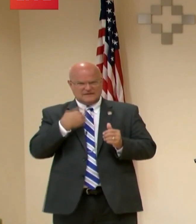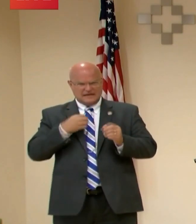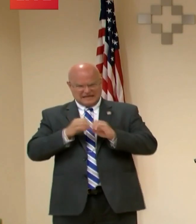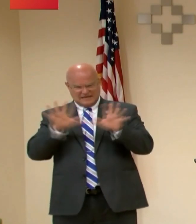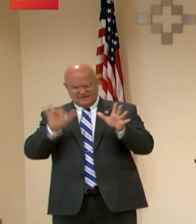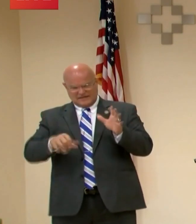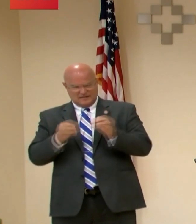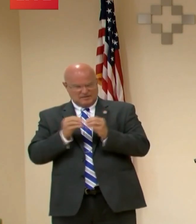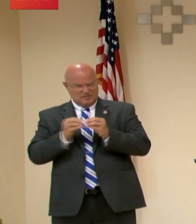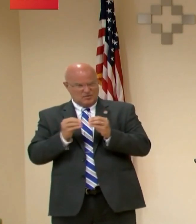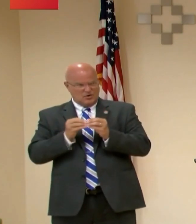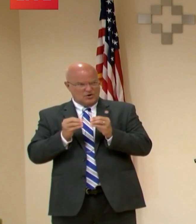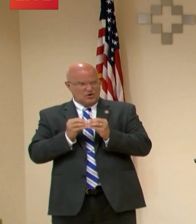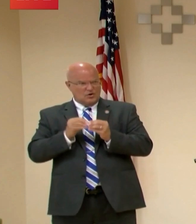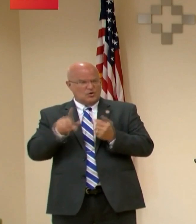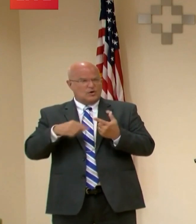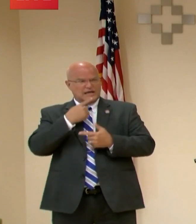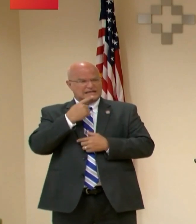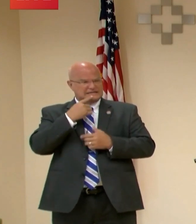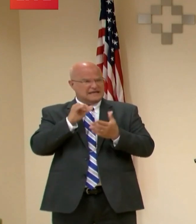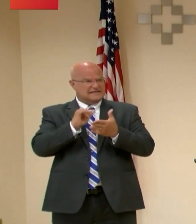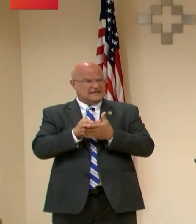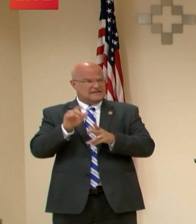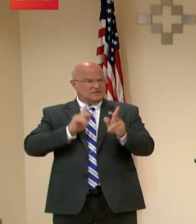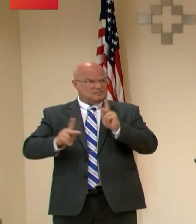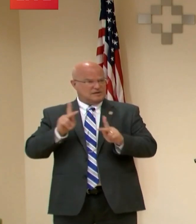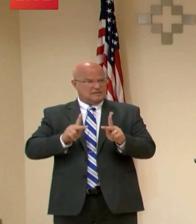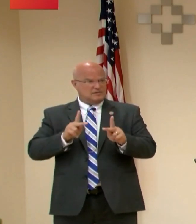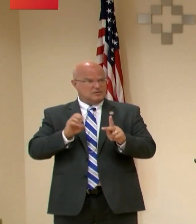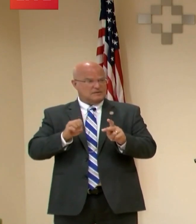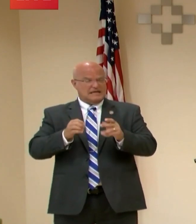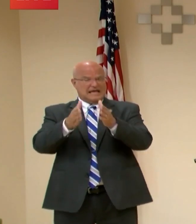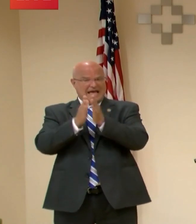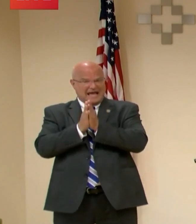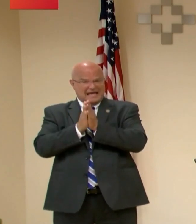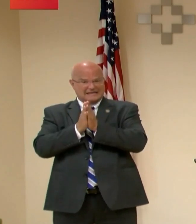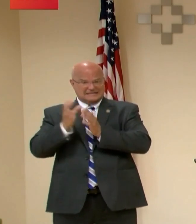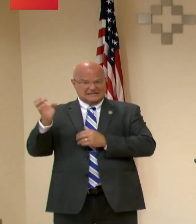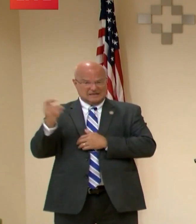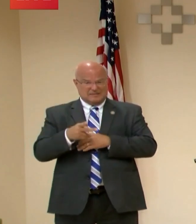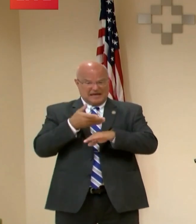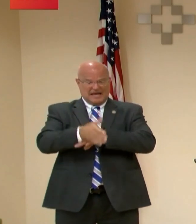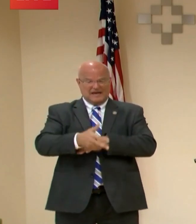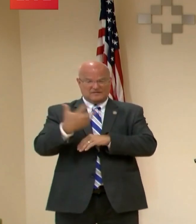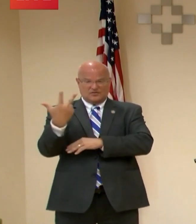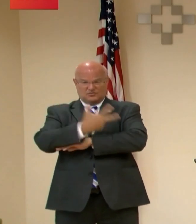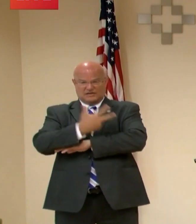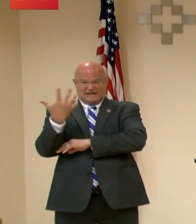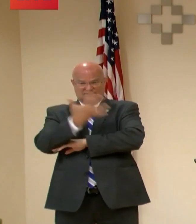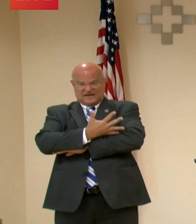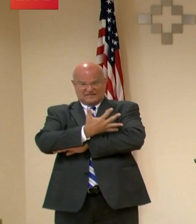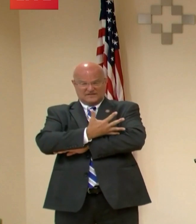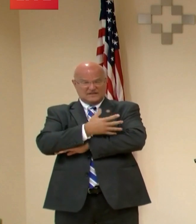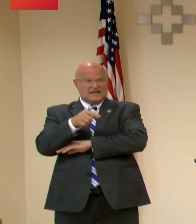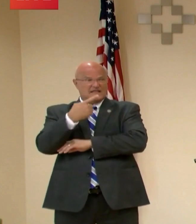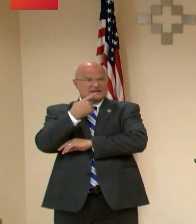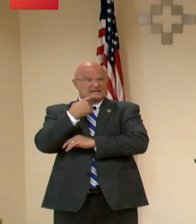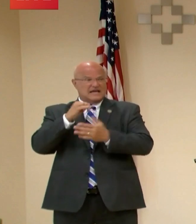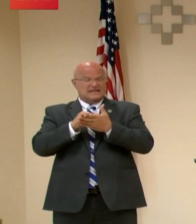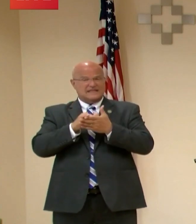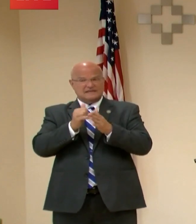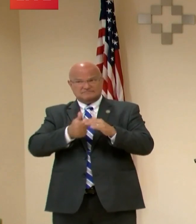if I can clarify it a little bit. Whenever I said that there were folks who were being asked to come back after 3 to 5 days, they are saying